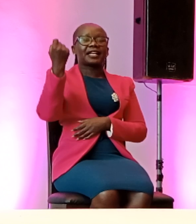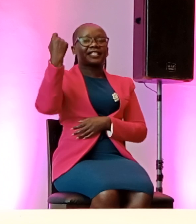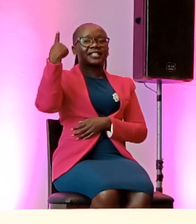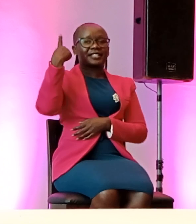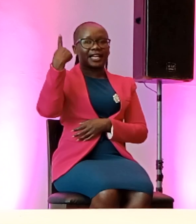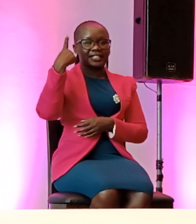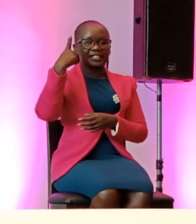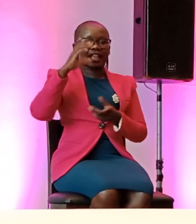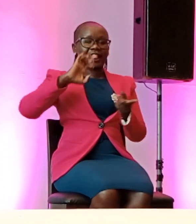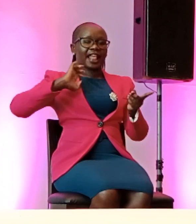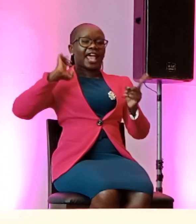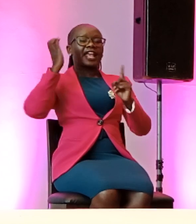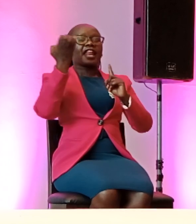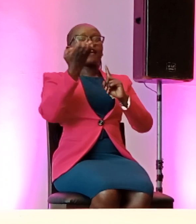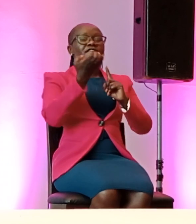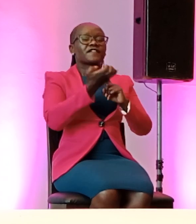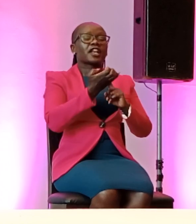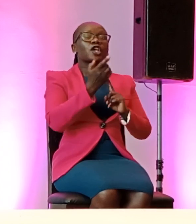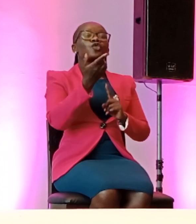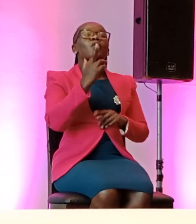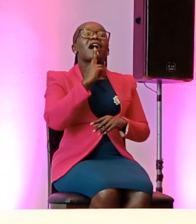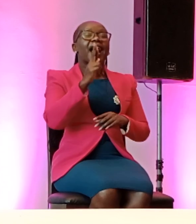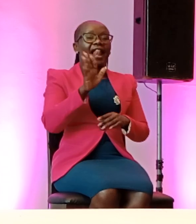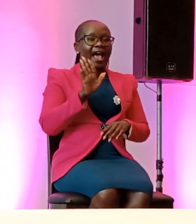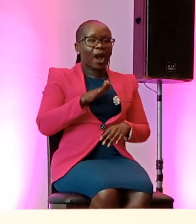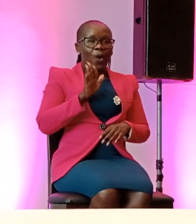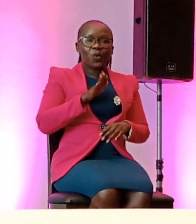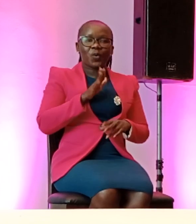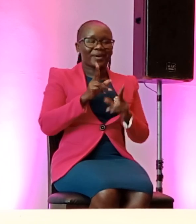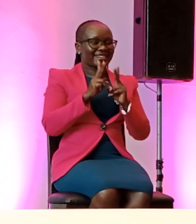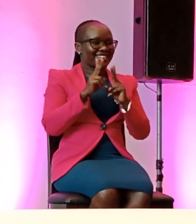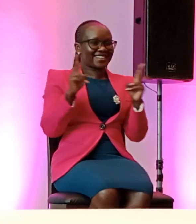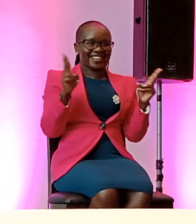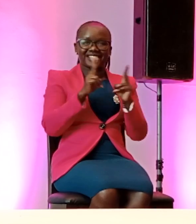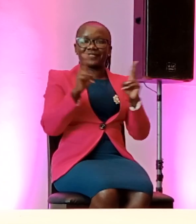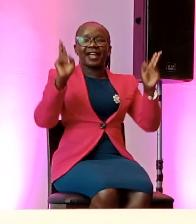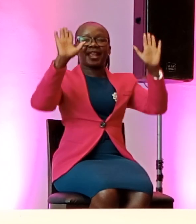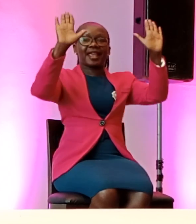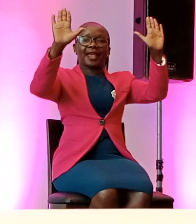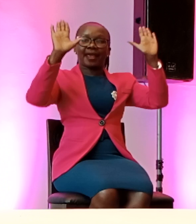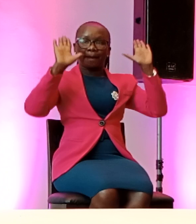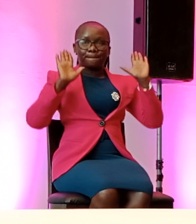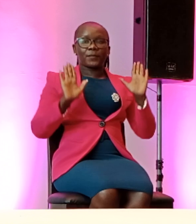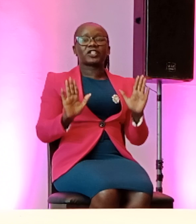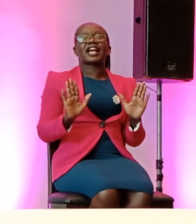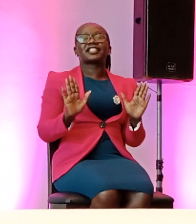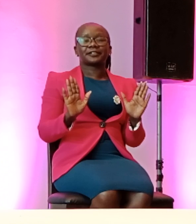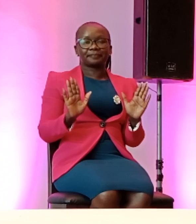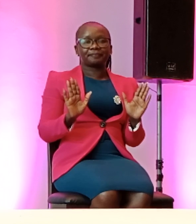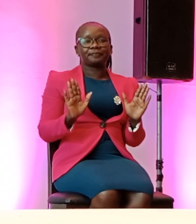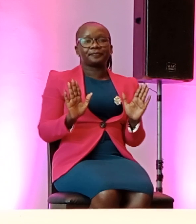Understanding the environment you are in, women, is very important.